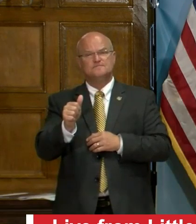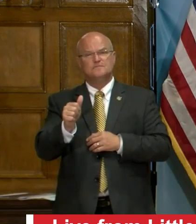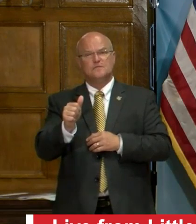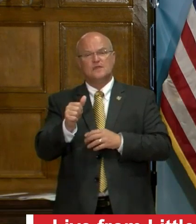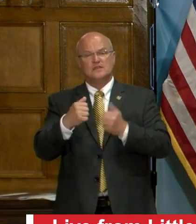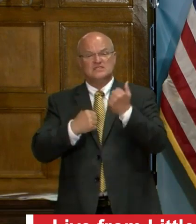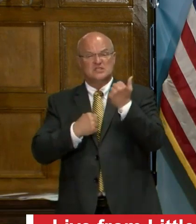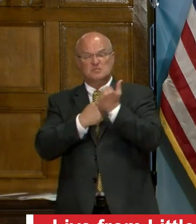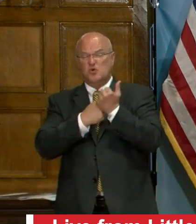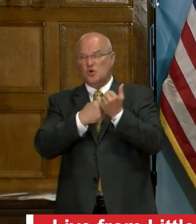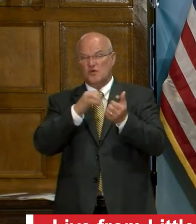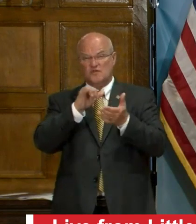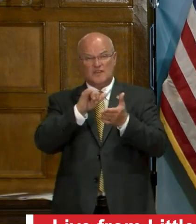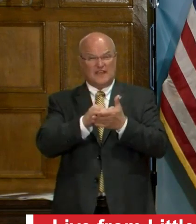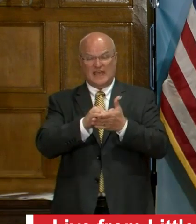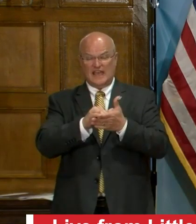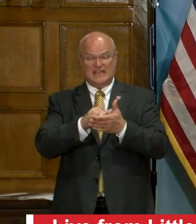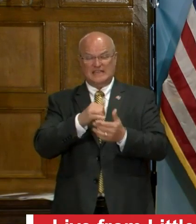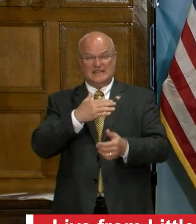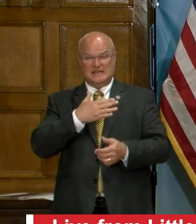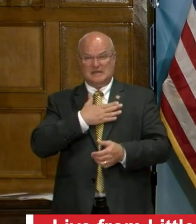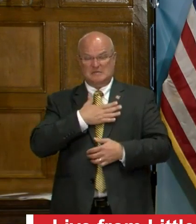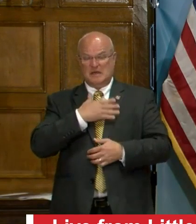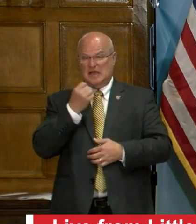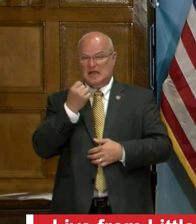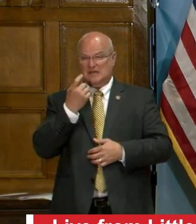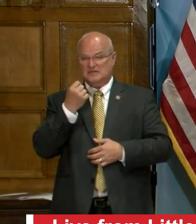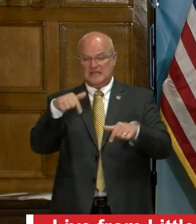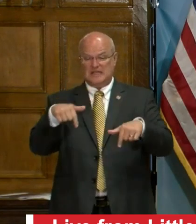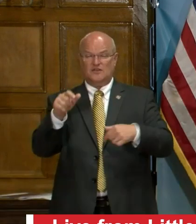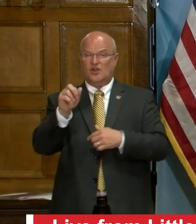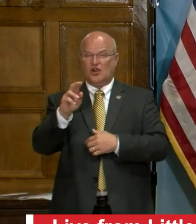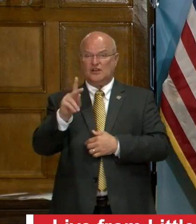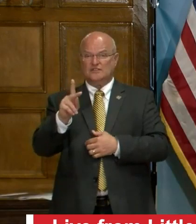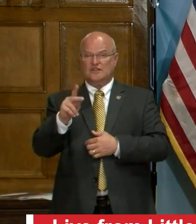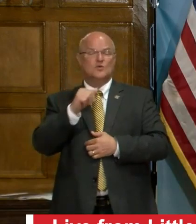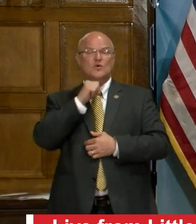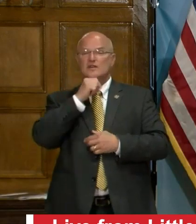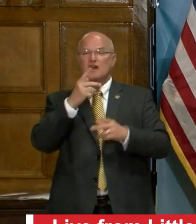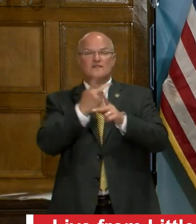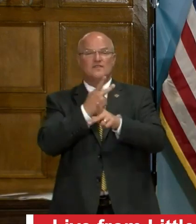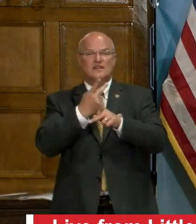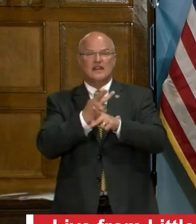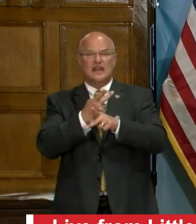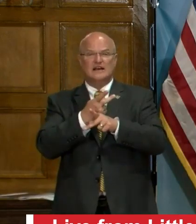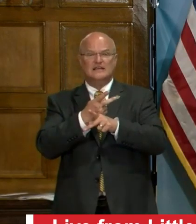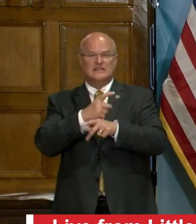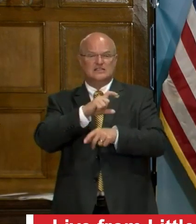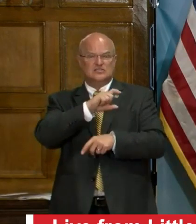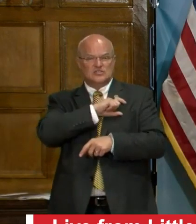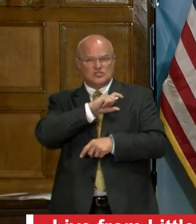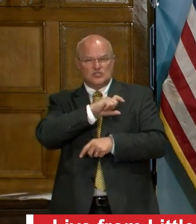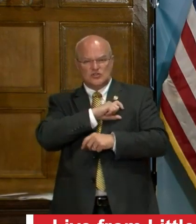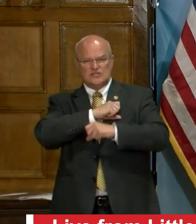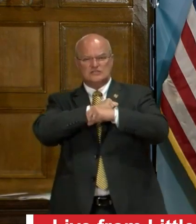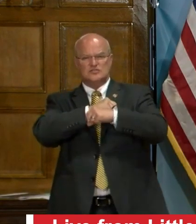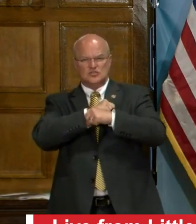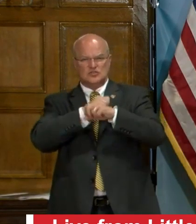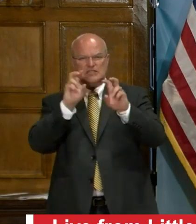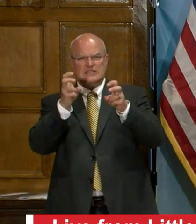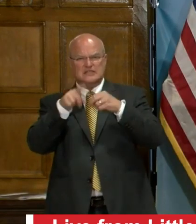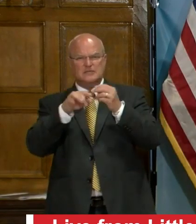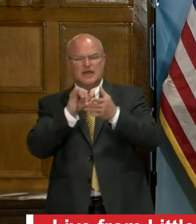broad support for that in my judgment in Arkansas, and we certainly haven't figured out the security issues in regard to that.